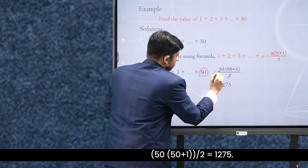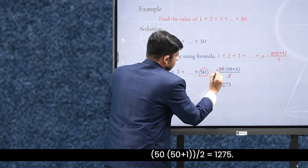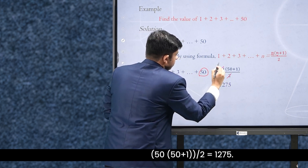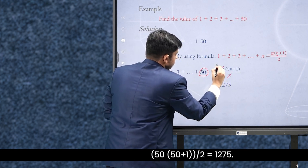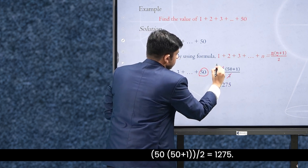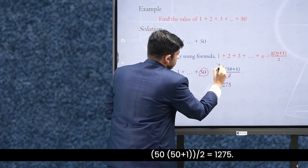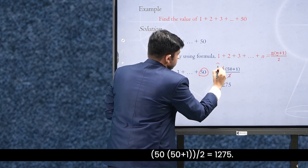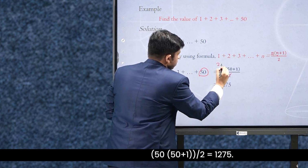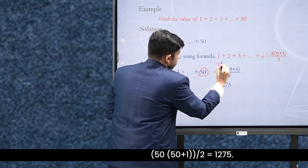which is equal to